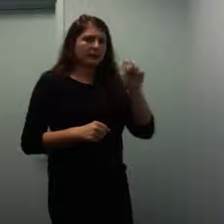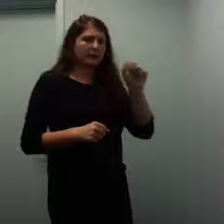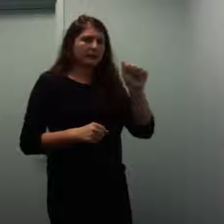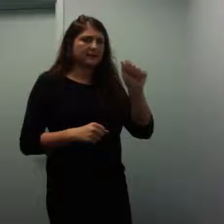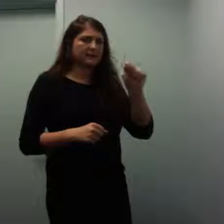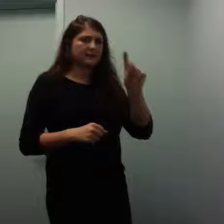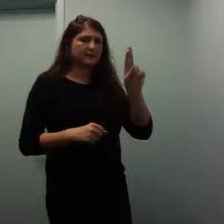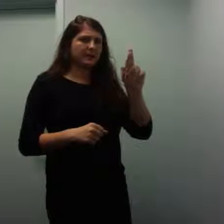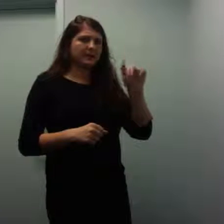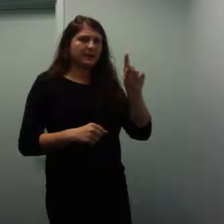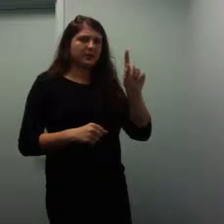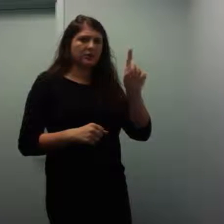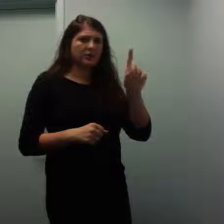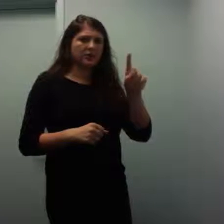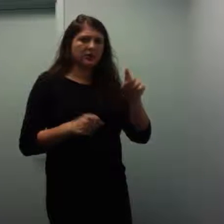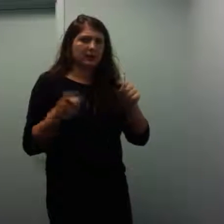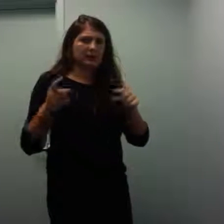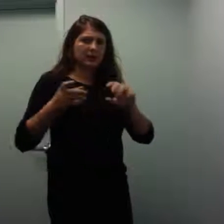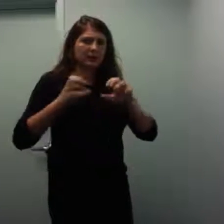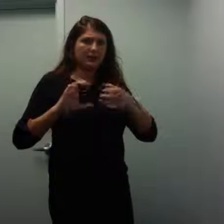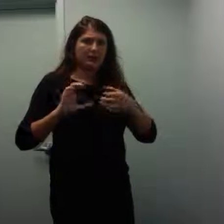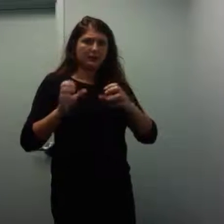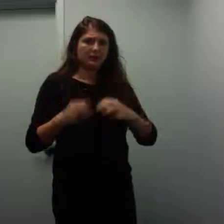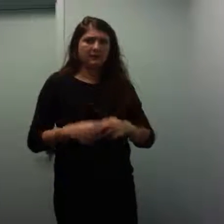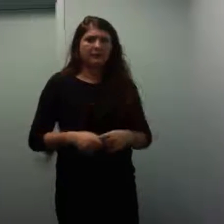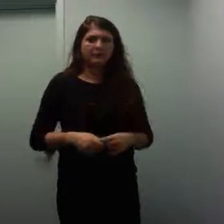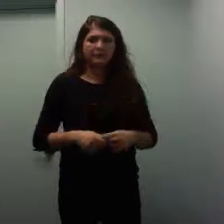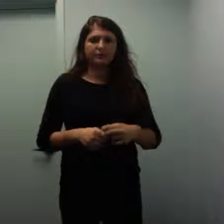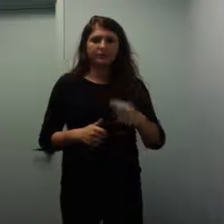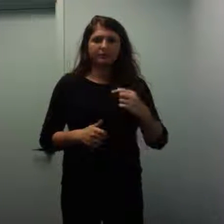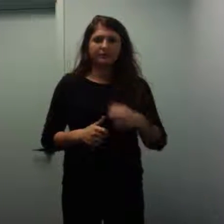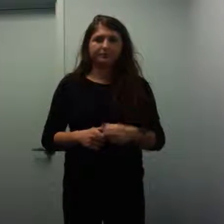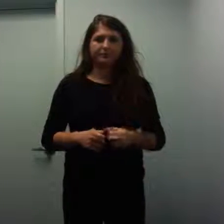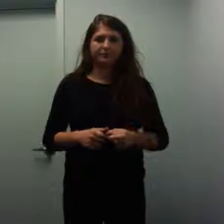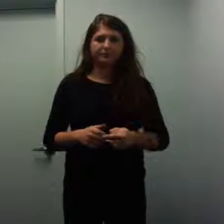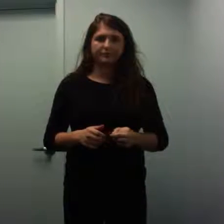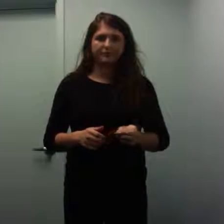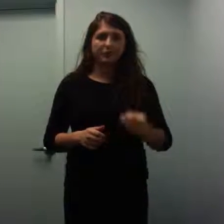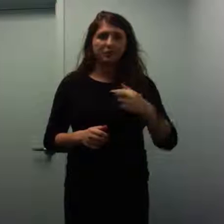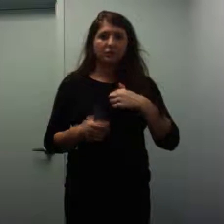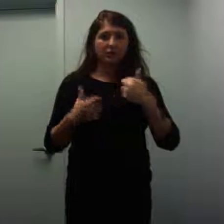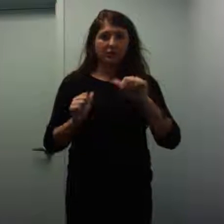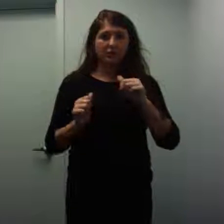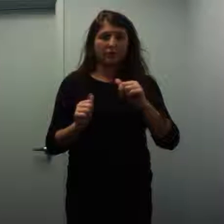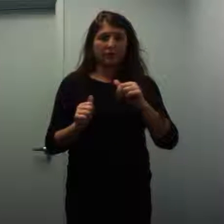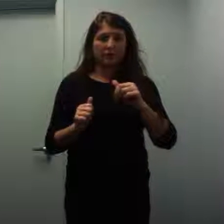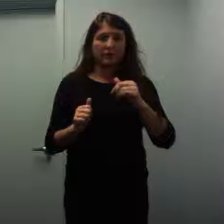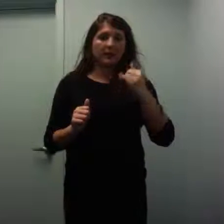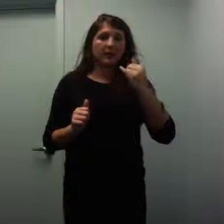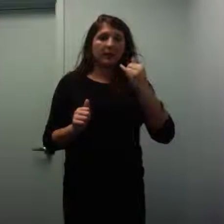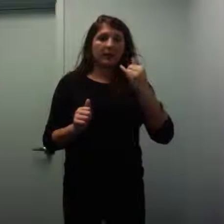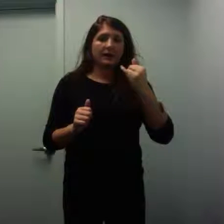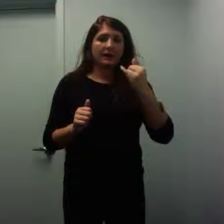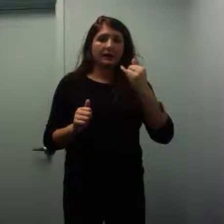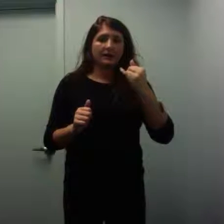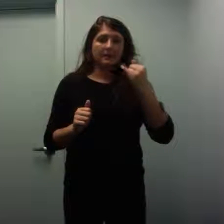Okay, submerge it to a point where if I tried to mop up a spill or something with this, that it wouldn't